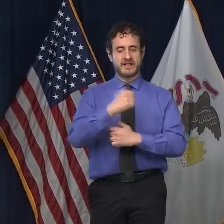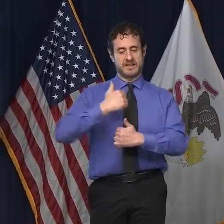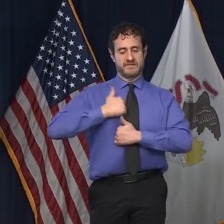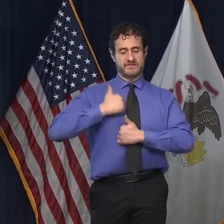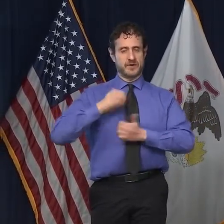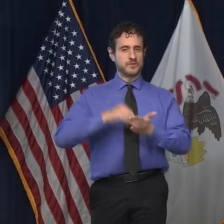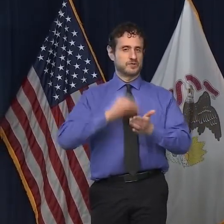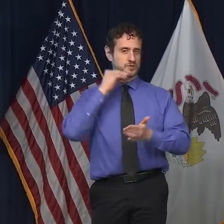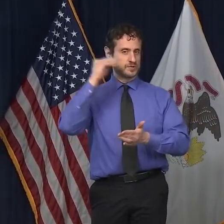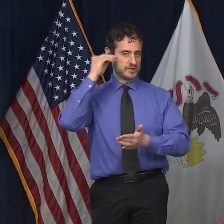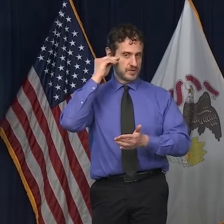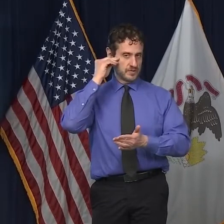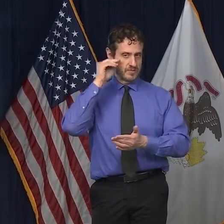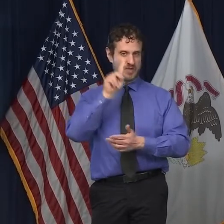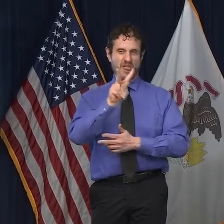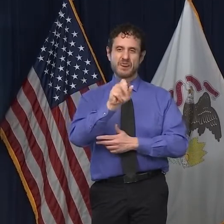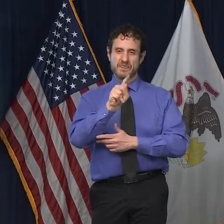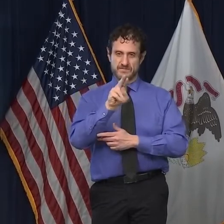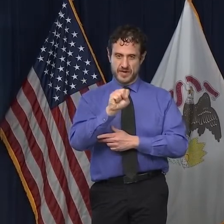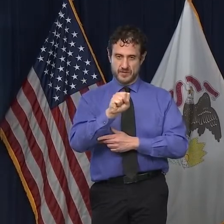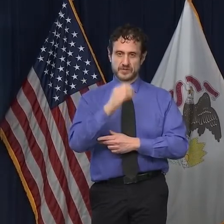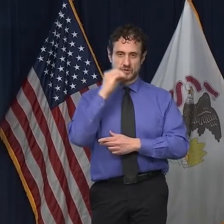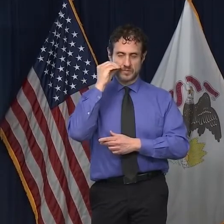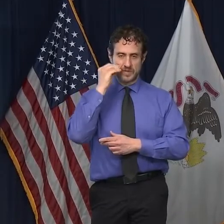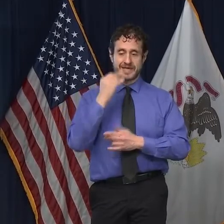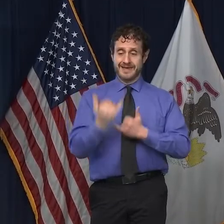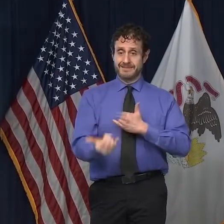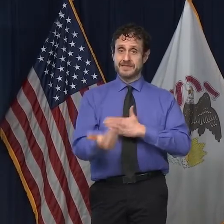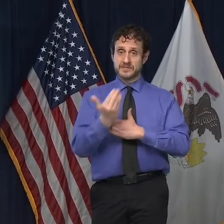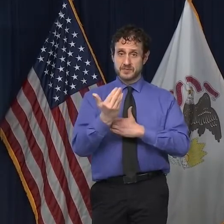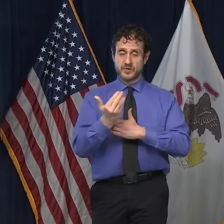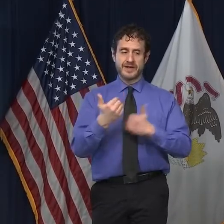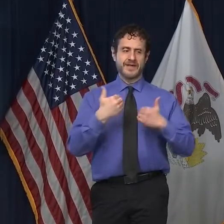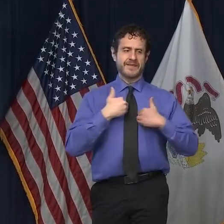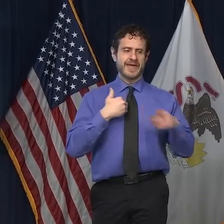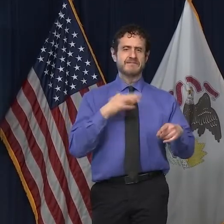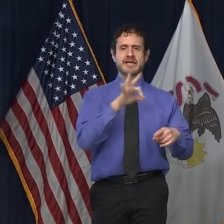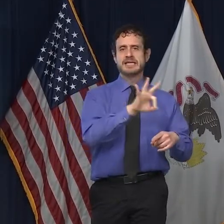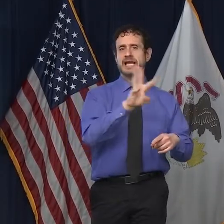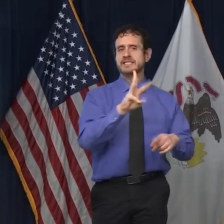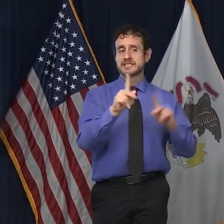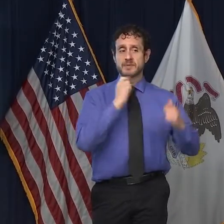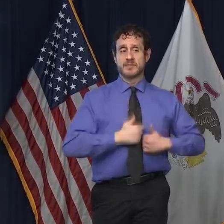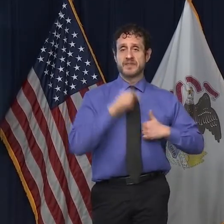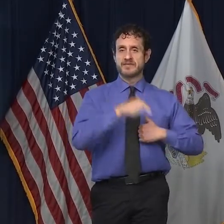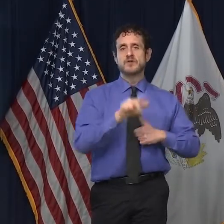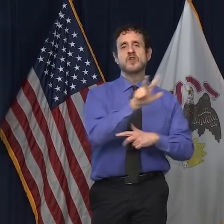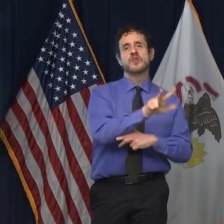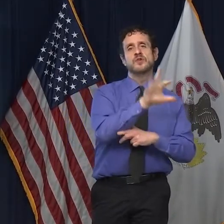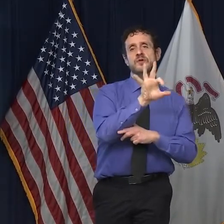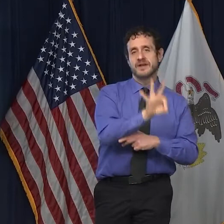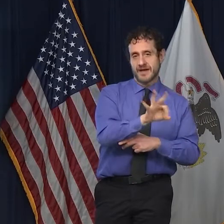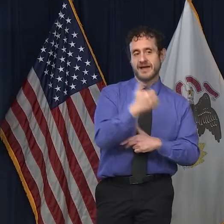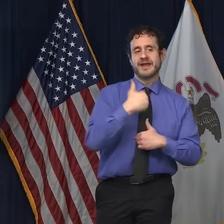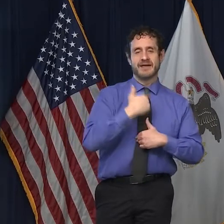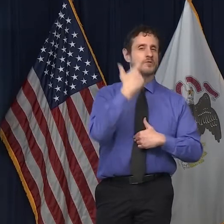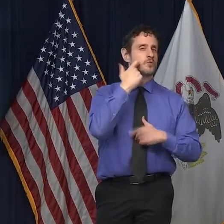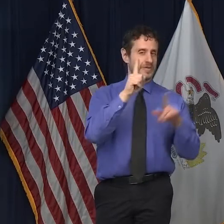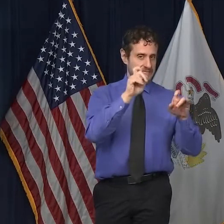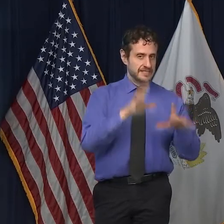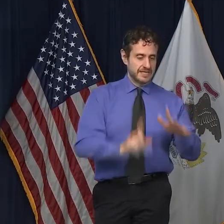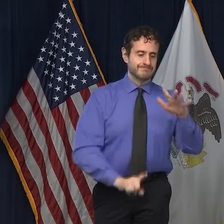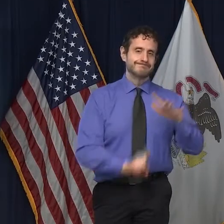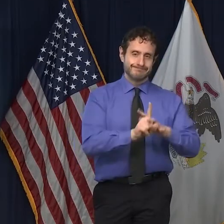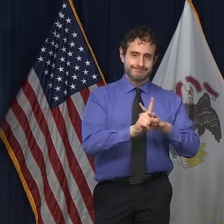Home. As of this morning, 39 of 96 residents have had their most recent test for